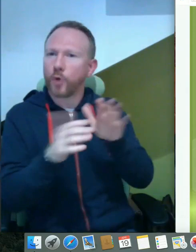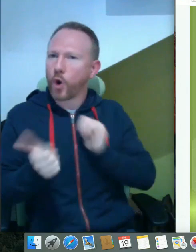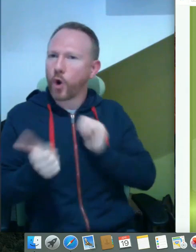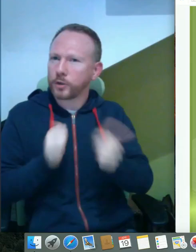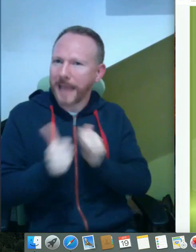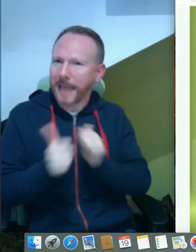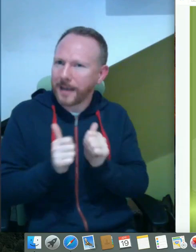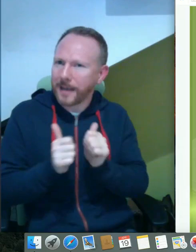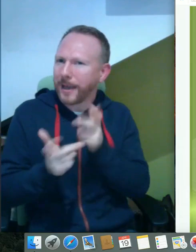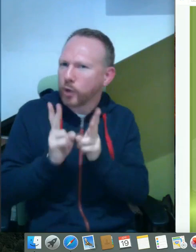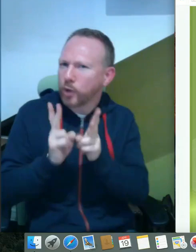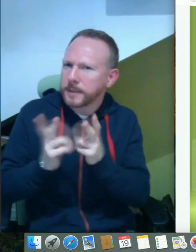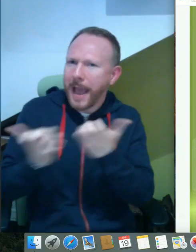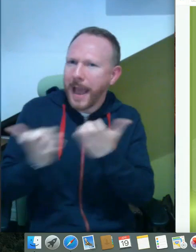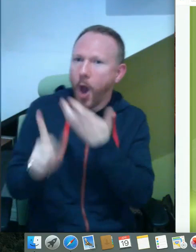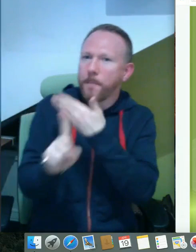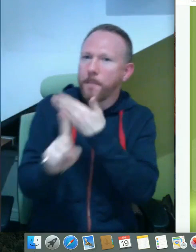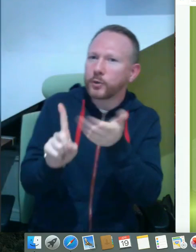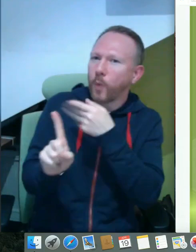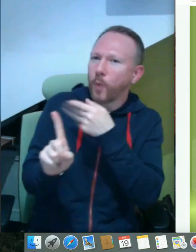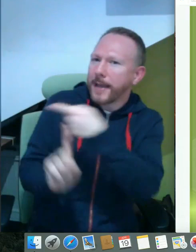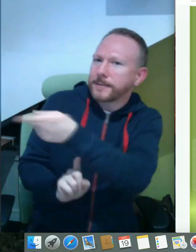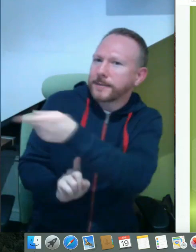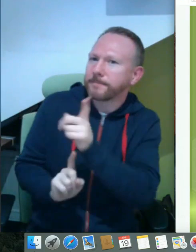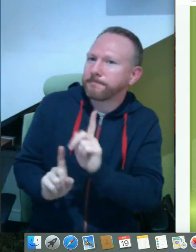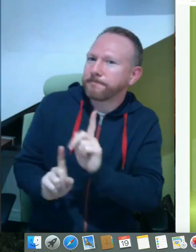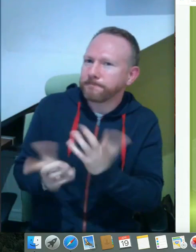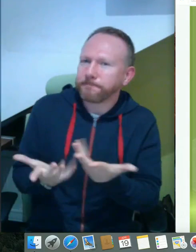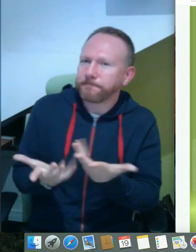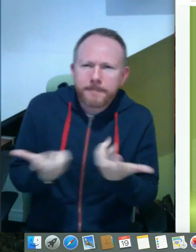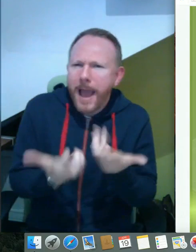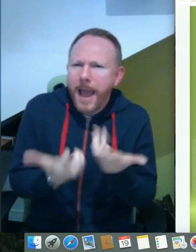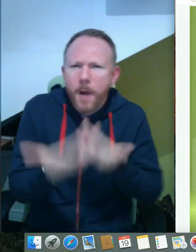So how do you persuade them? Well,